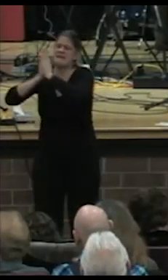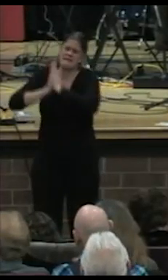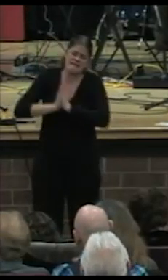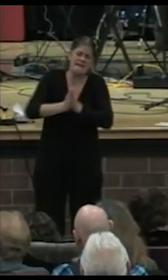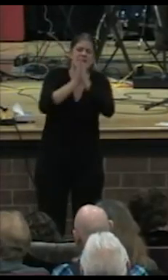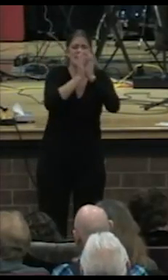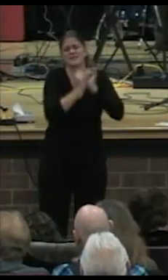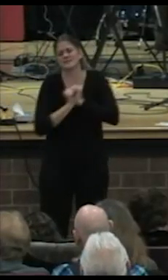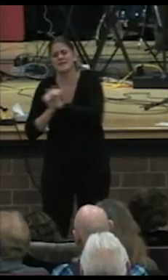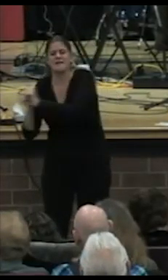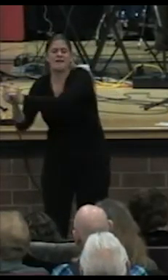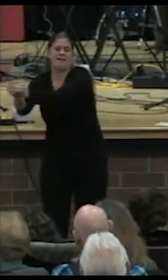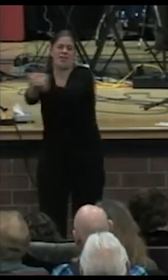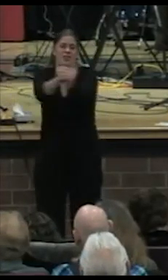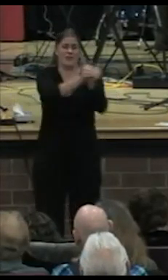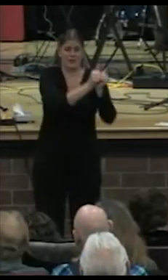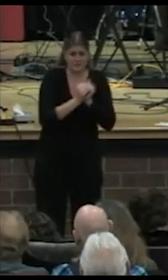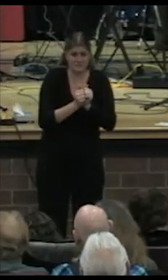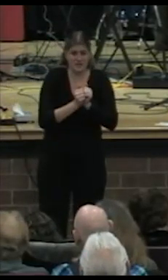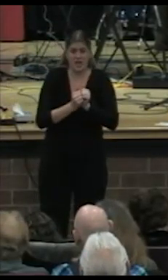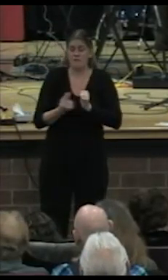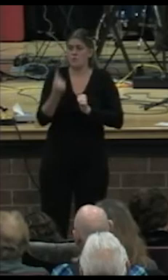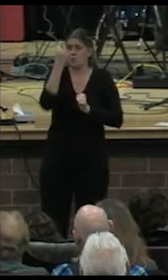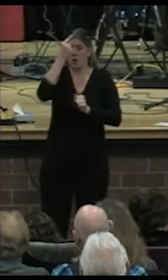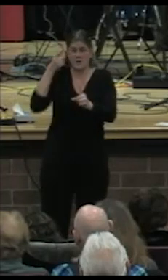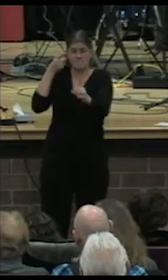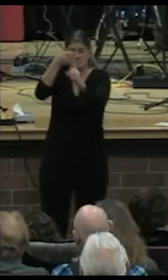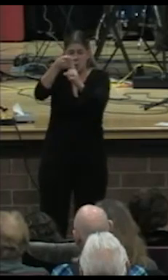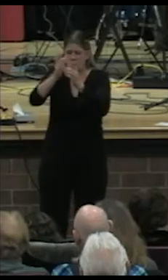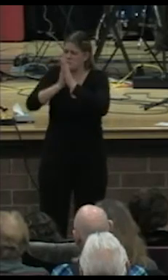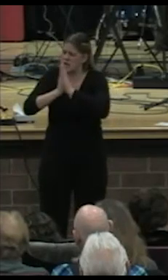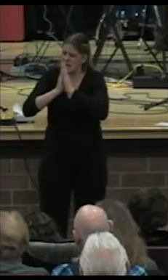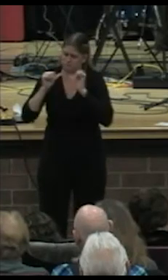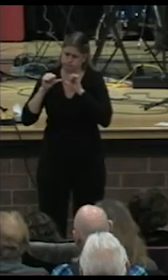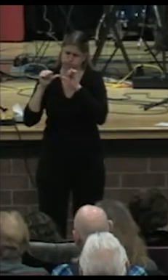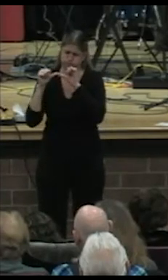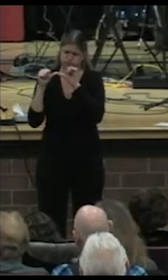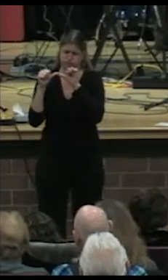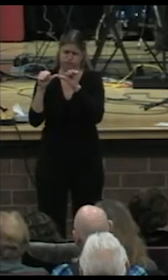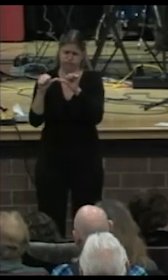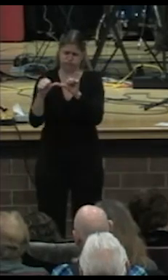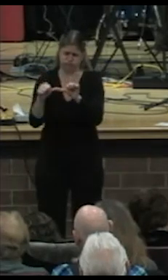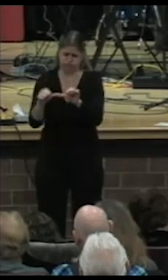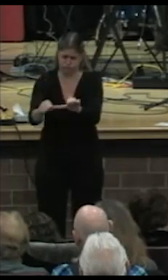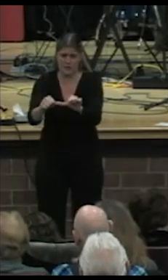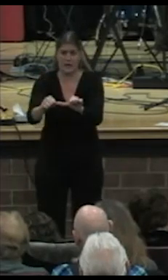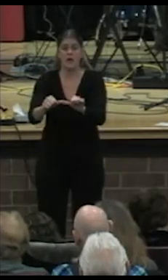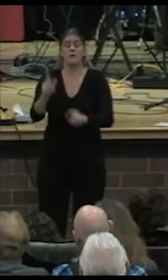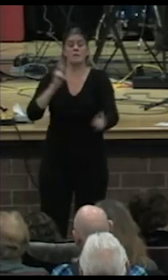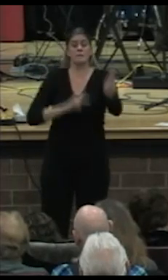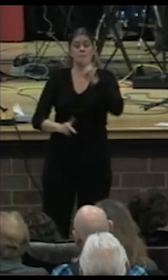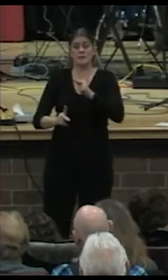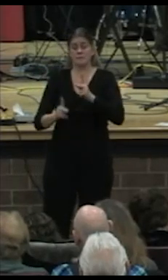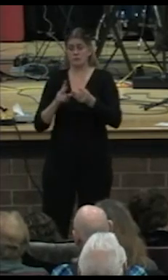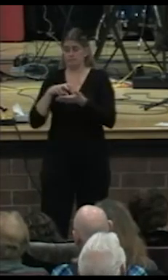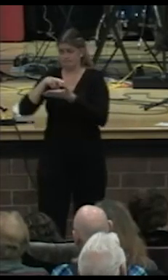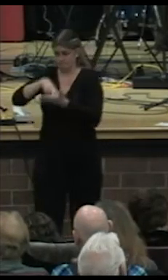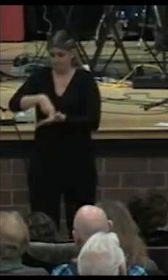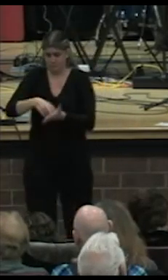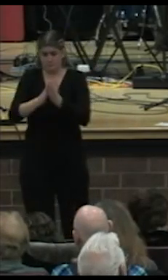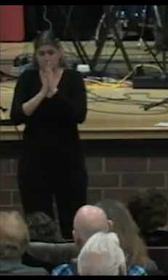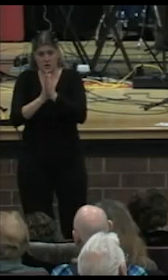and Mary, the mother of Jesus." They were with one mind continually praying. When the day of Pentecost came, they were in one accord in Acts